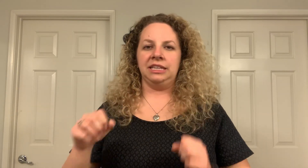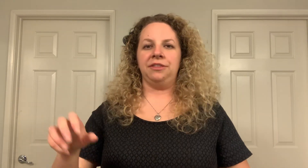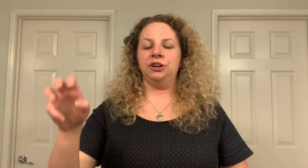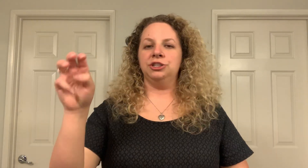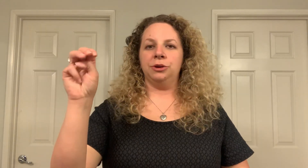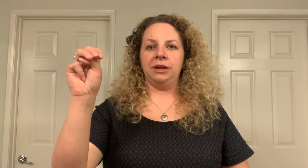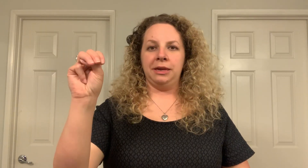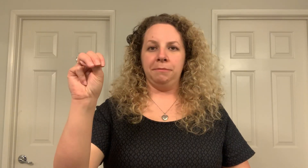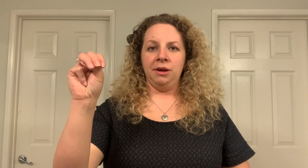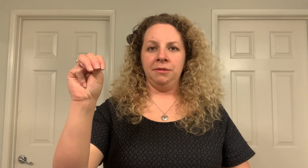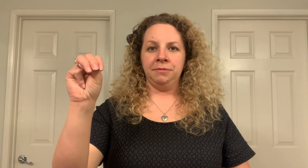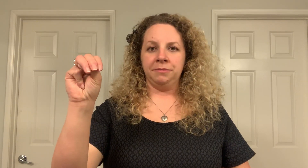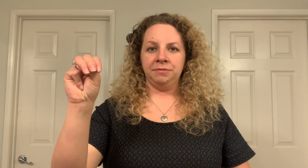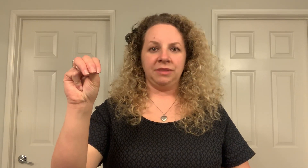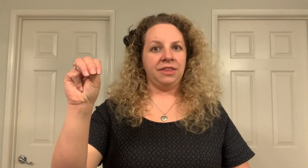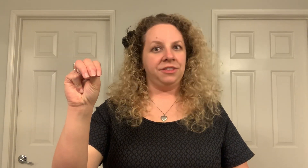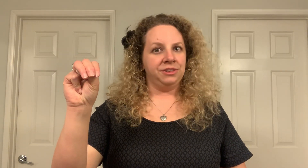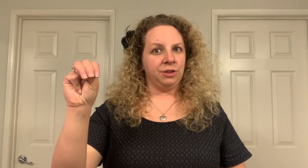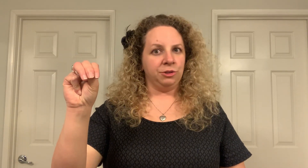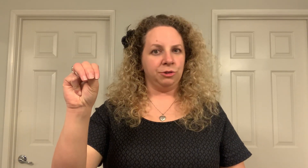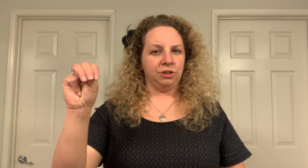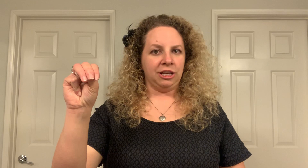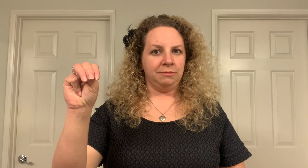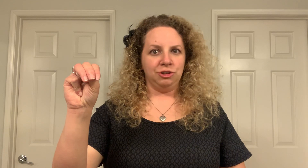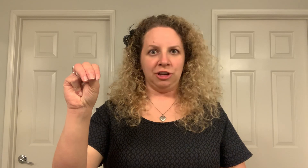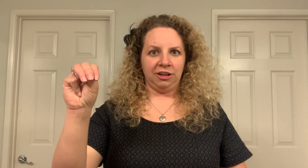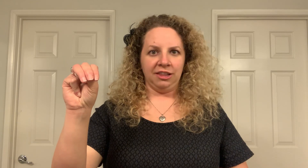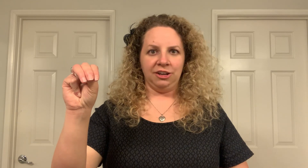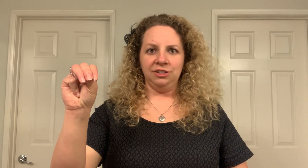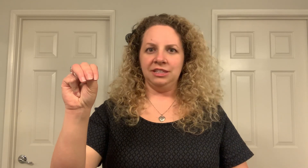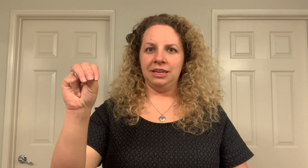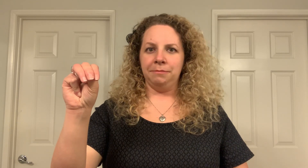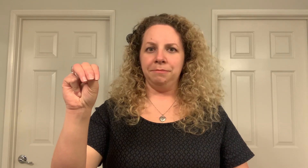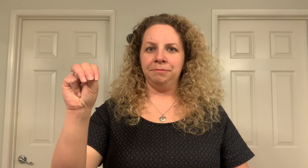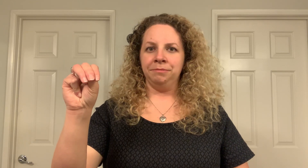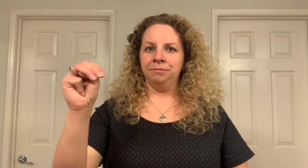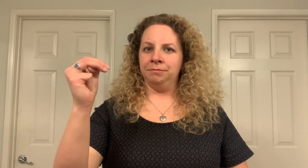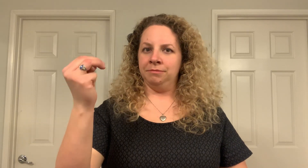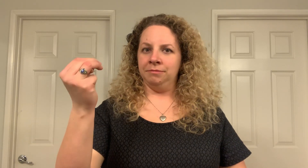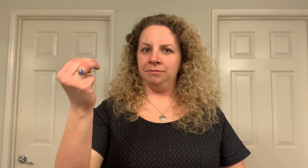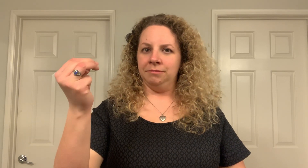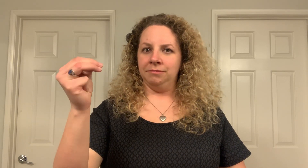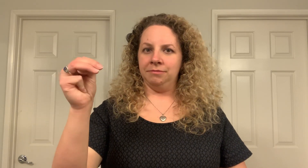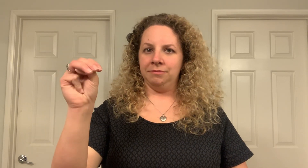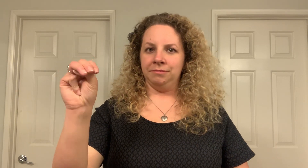together. So M, and then this is also a good time to check your letters. M,